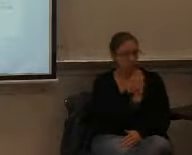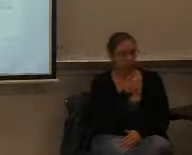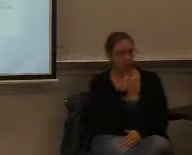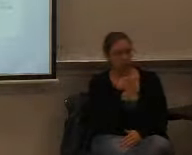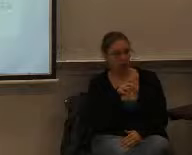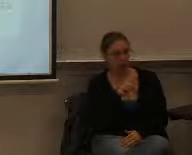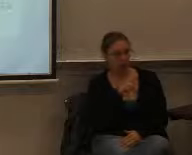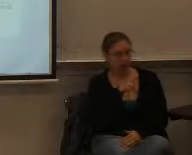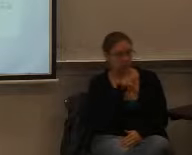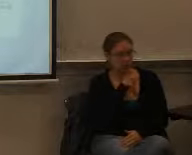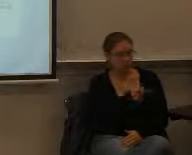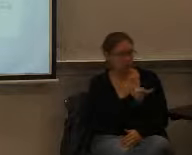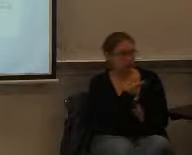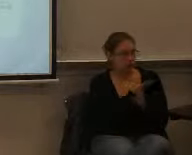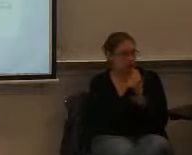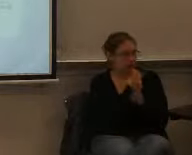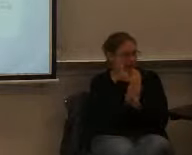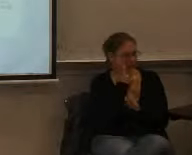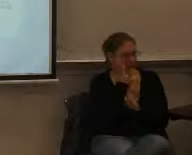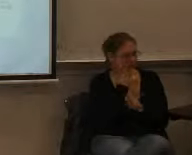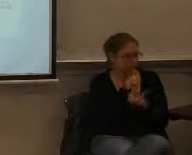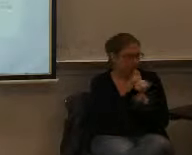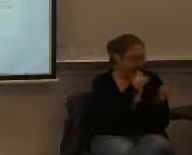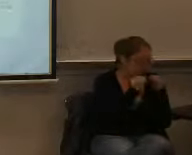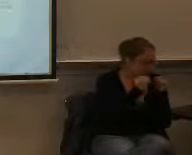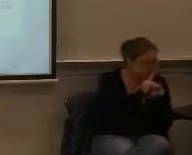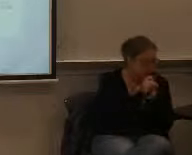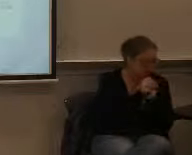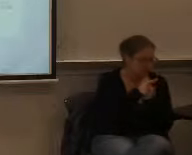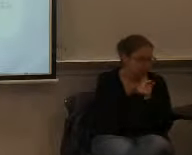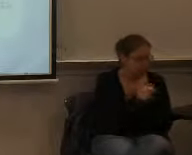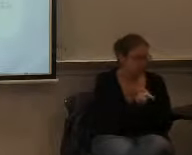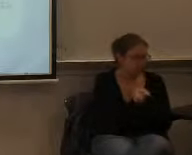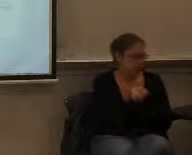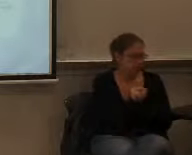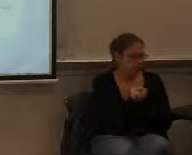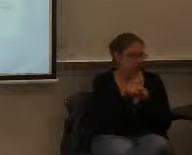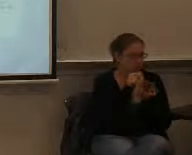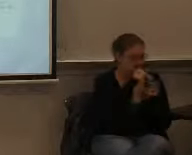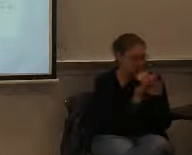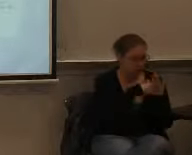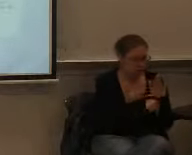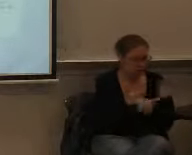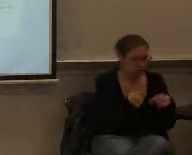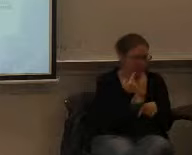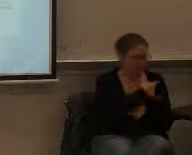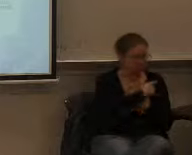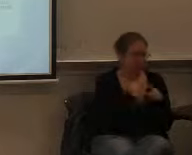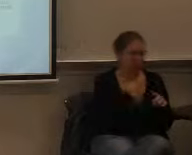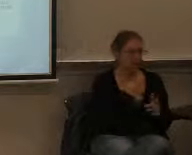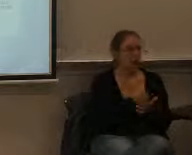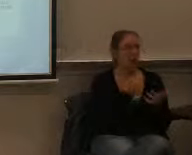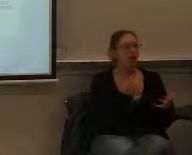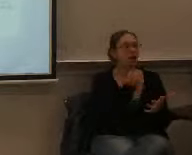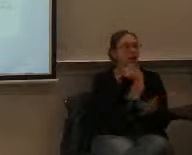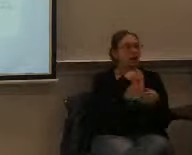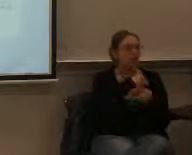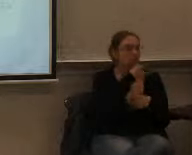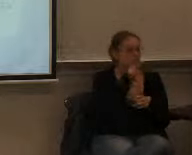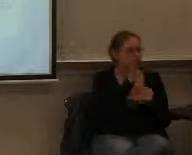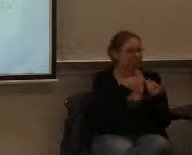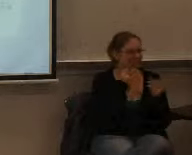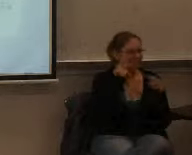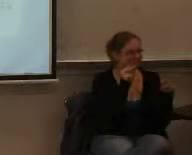those centrarchids are using sight to get at those zooplankton. And so they go down during the day when there's a lot of light in the water and they can be